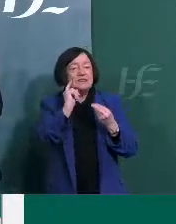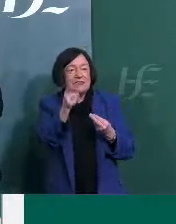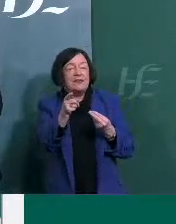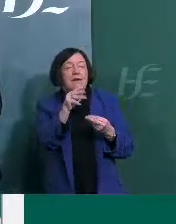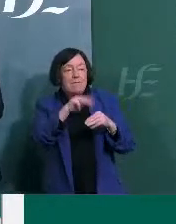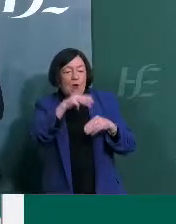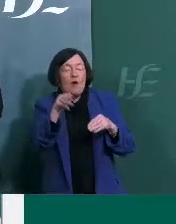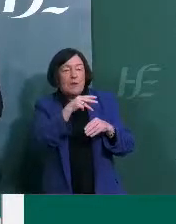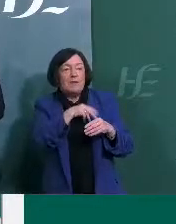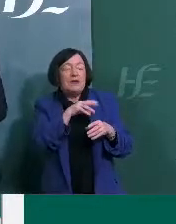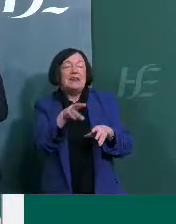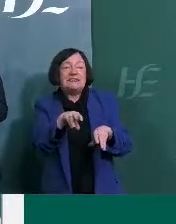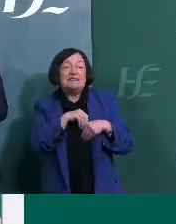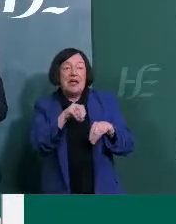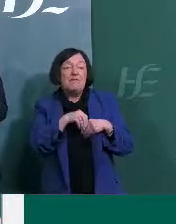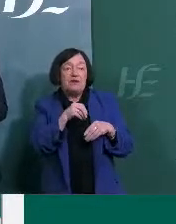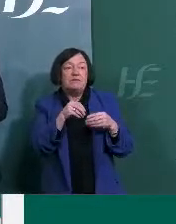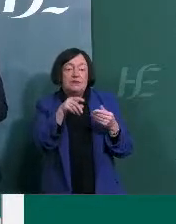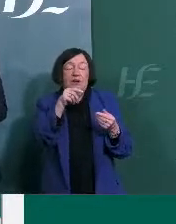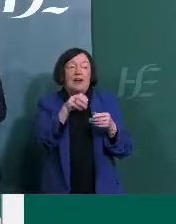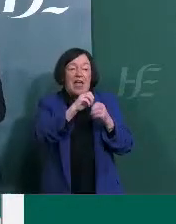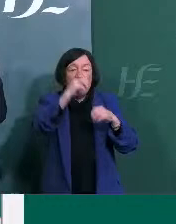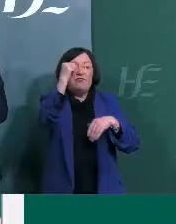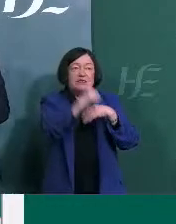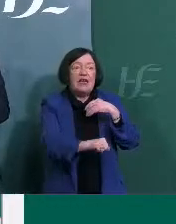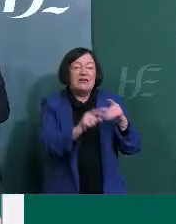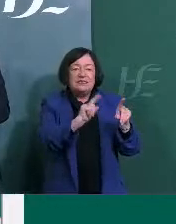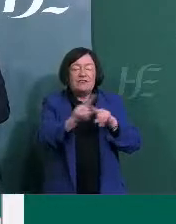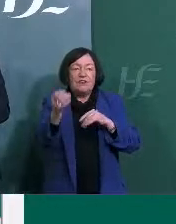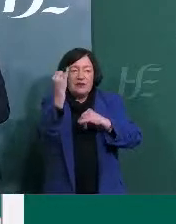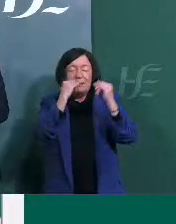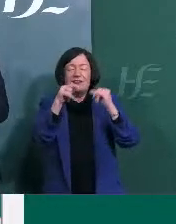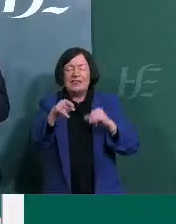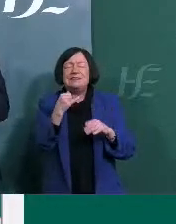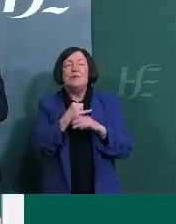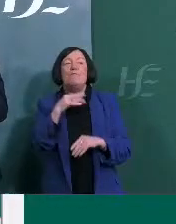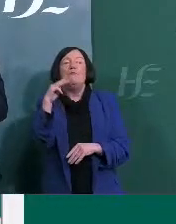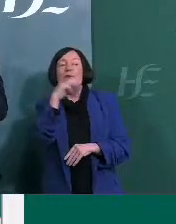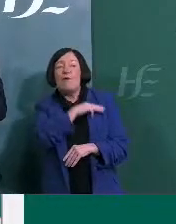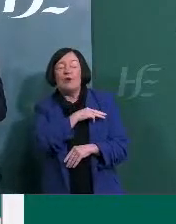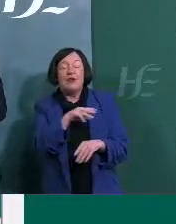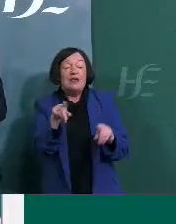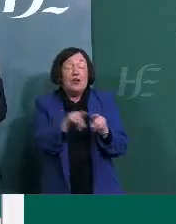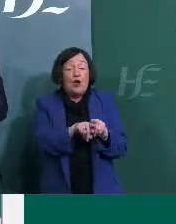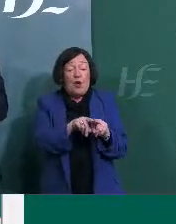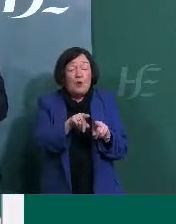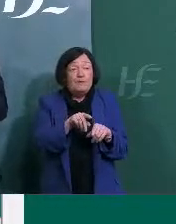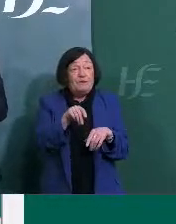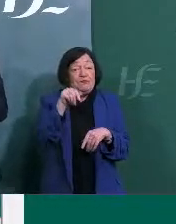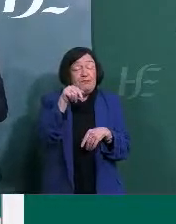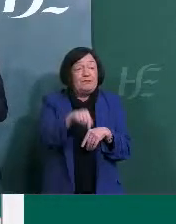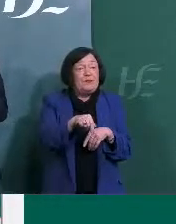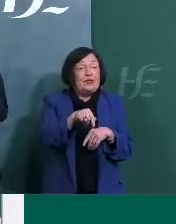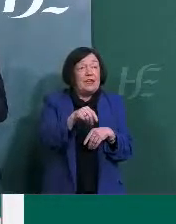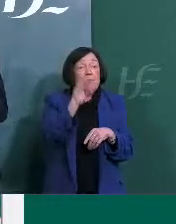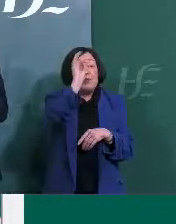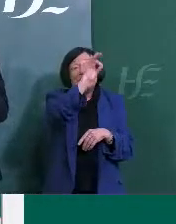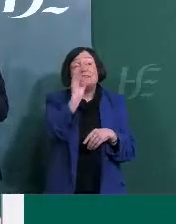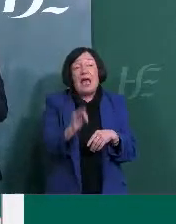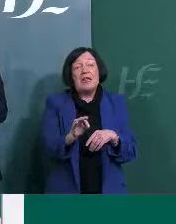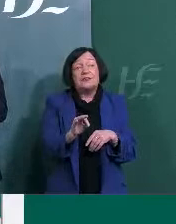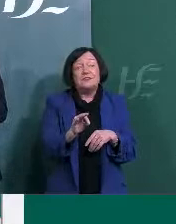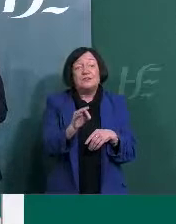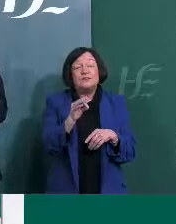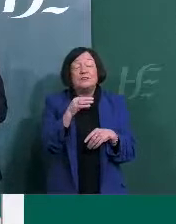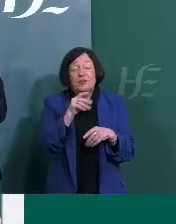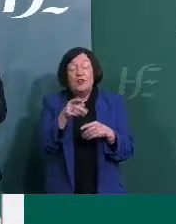to 1,800 a day on average coming through the various initiatives. That's very, very important. Equally within that, the percentages, I suppose, do mask.